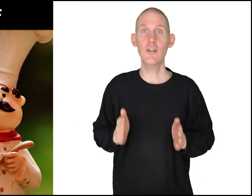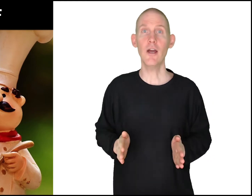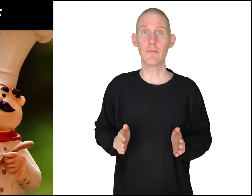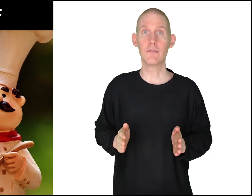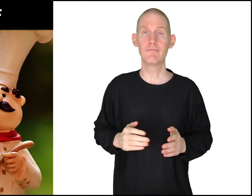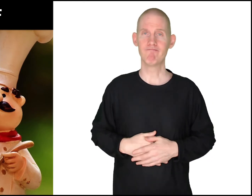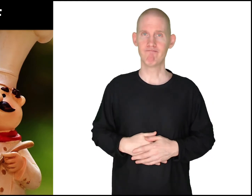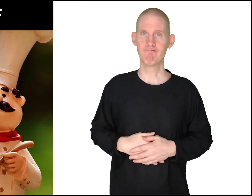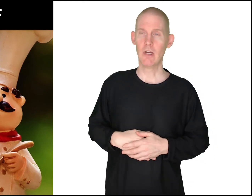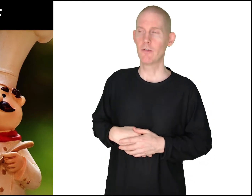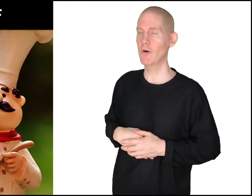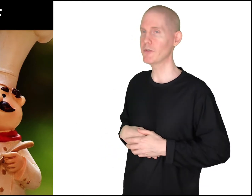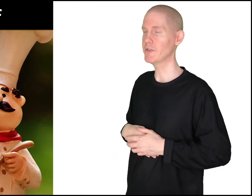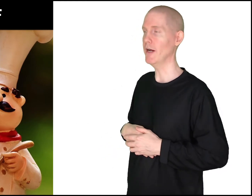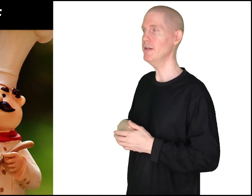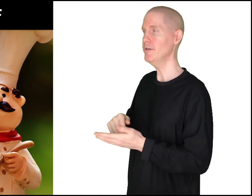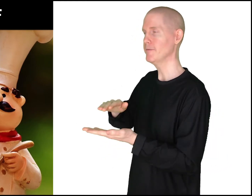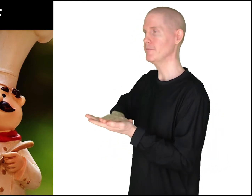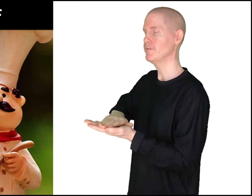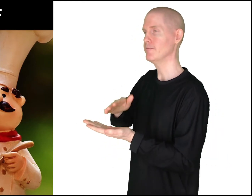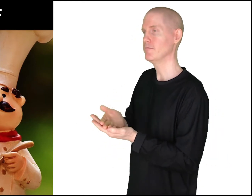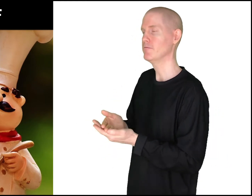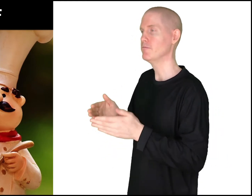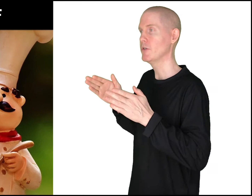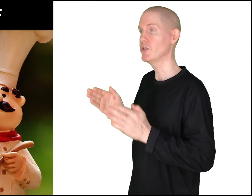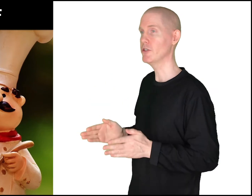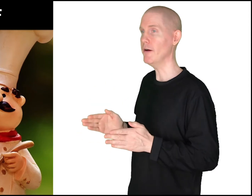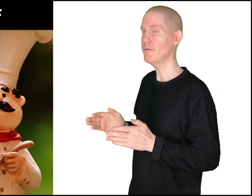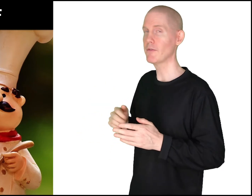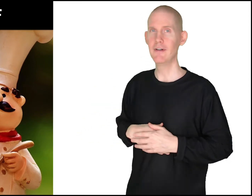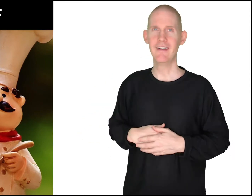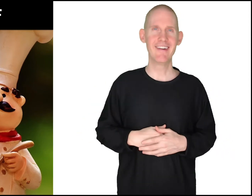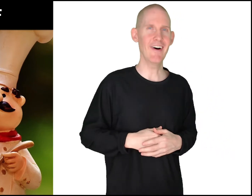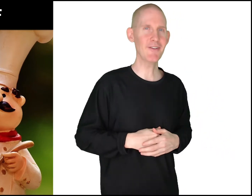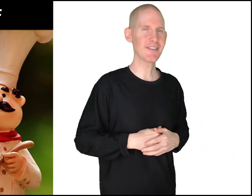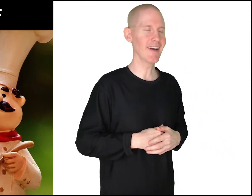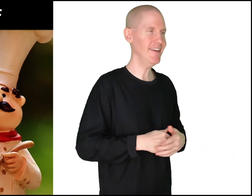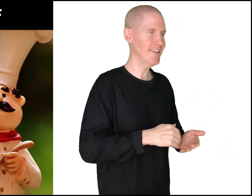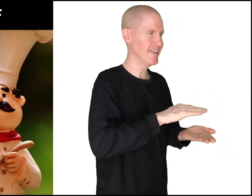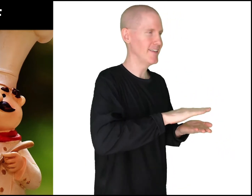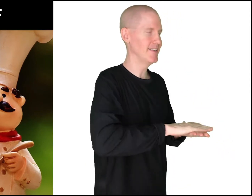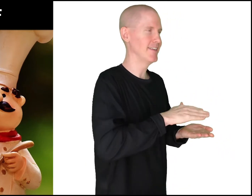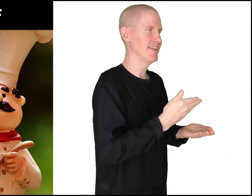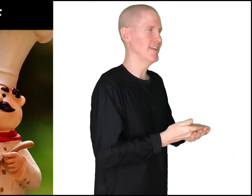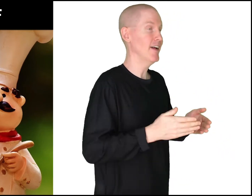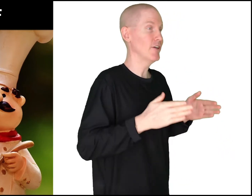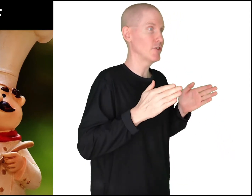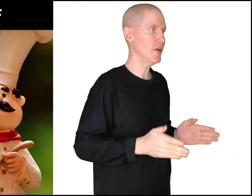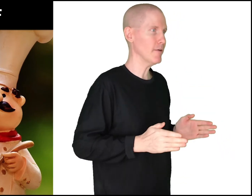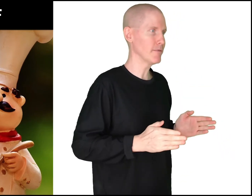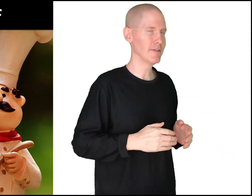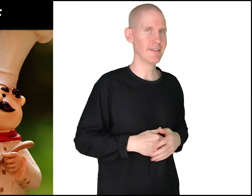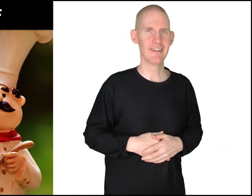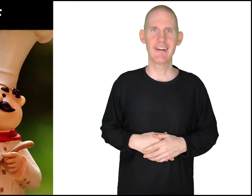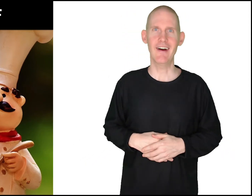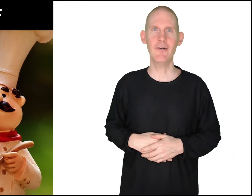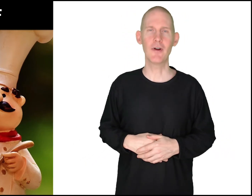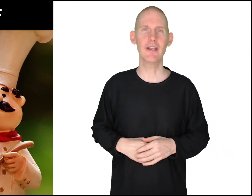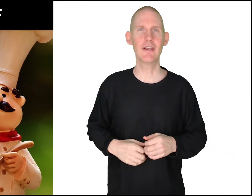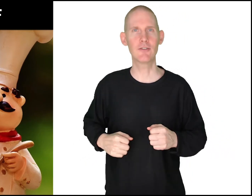Chef. From the side, chef. Other side, chef. All right, let's do